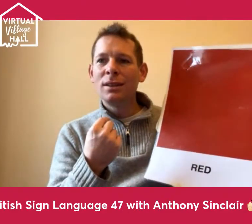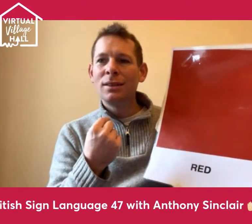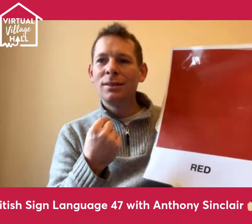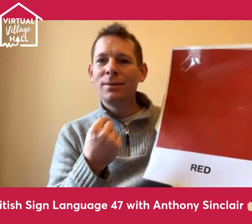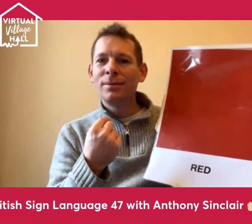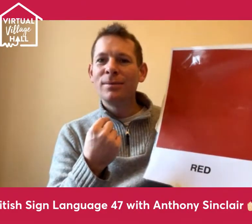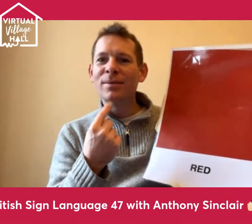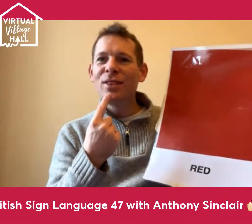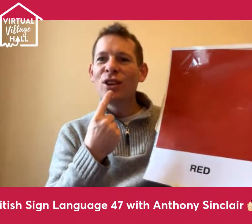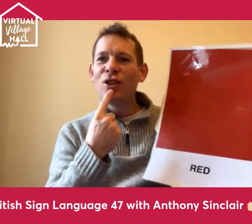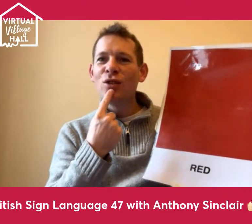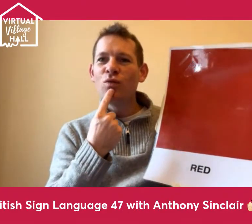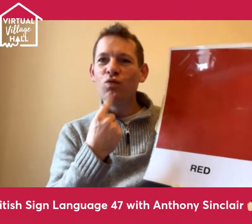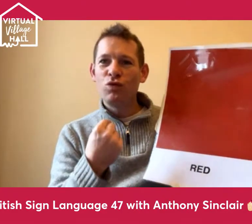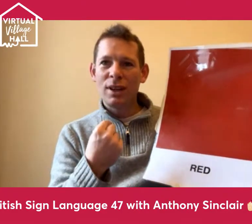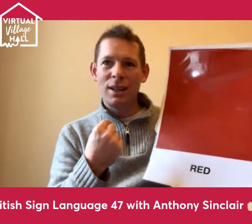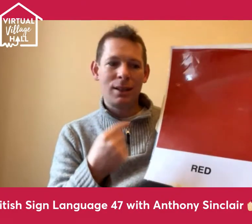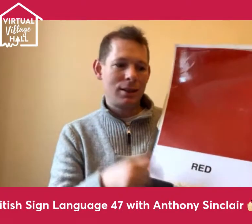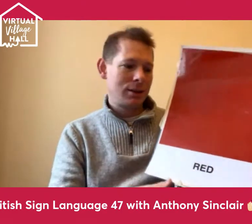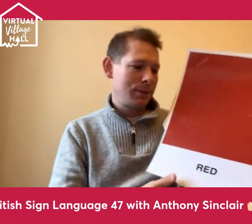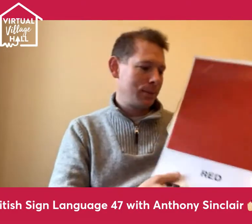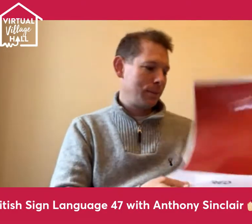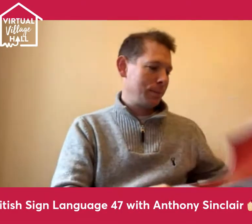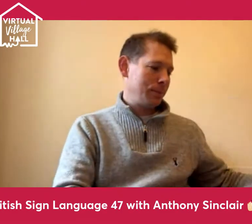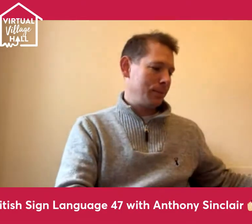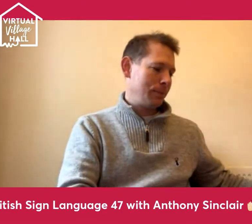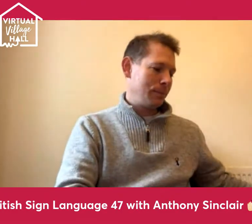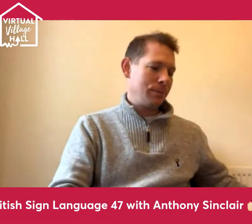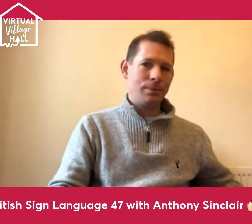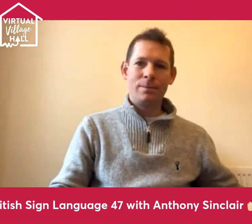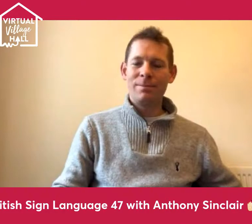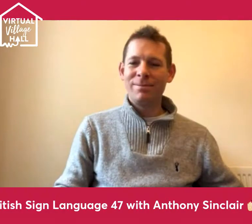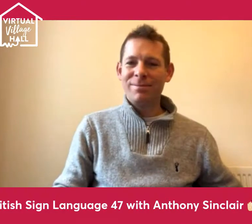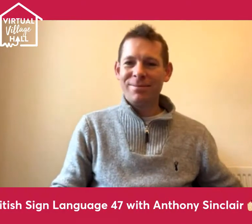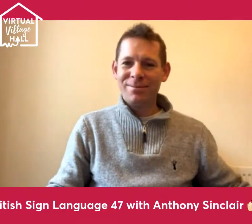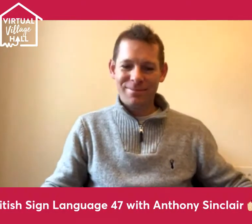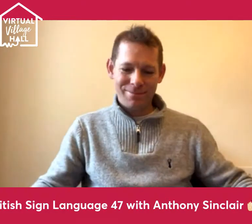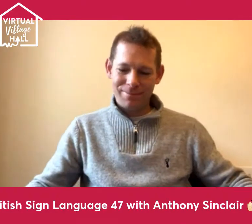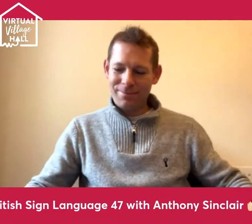So here we have red. So that is our sign for red.